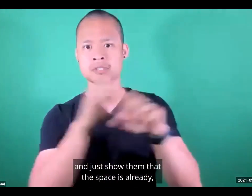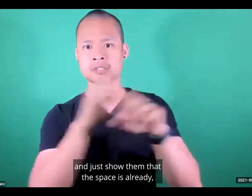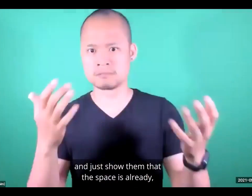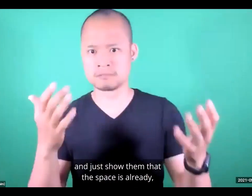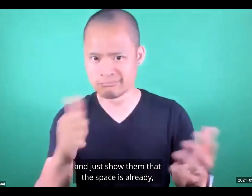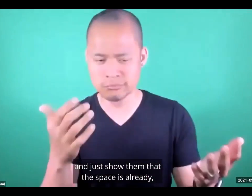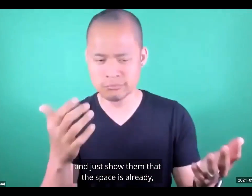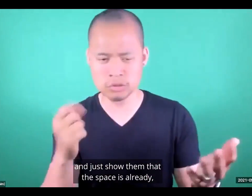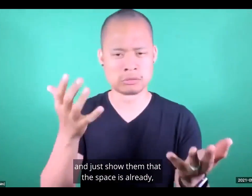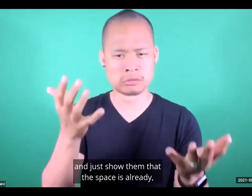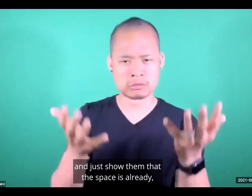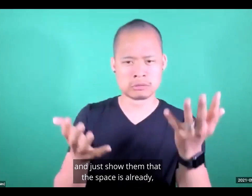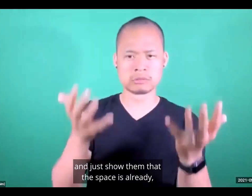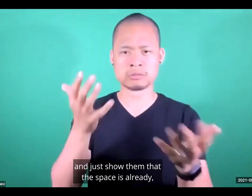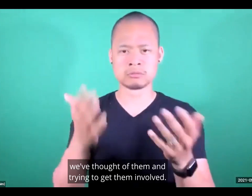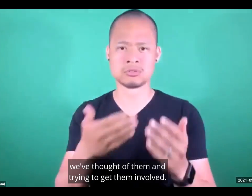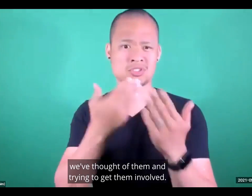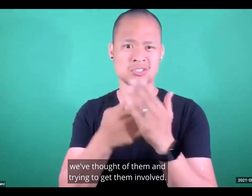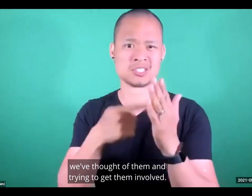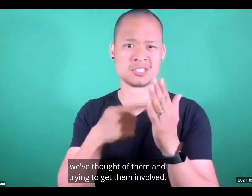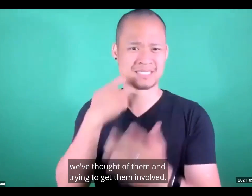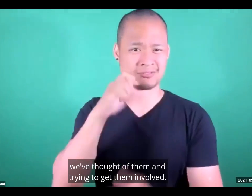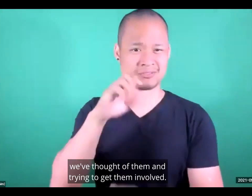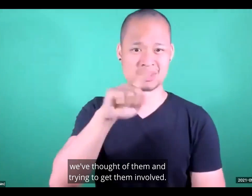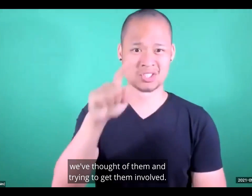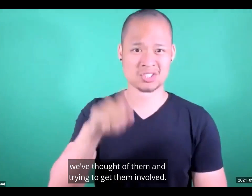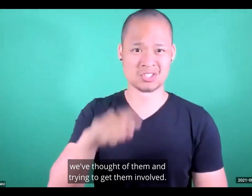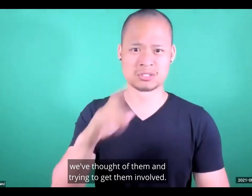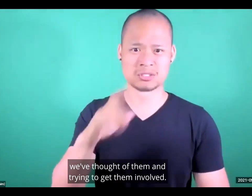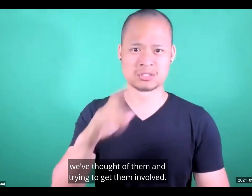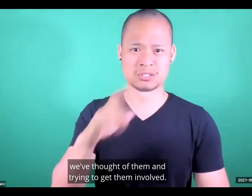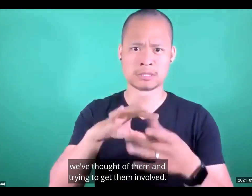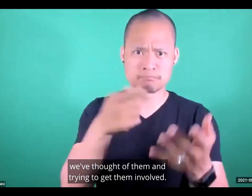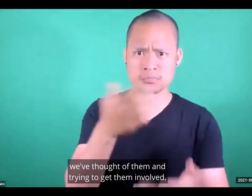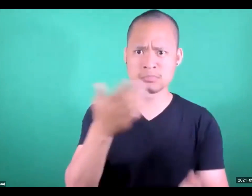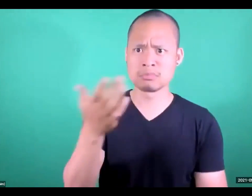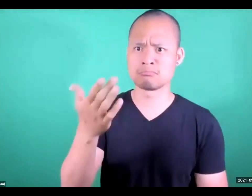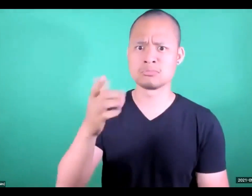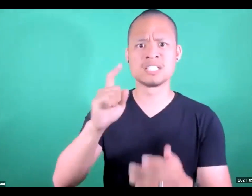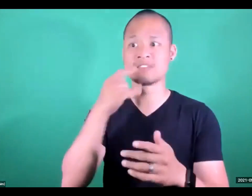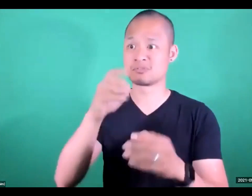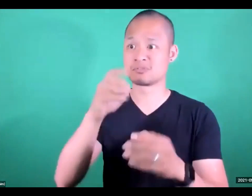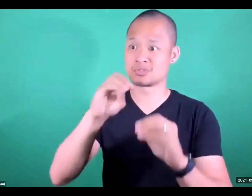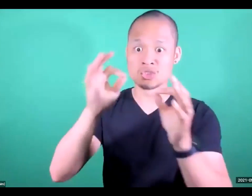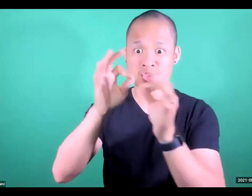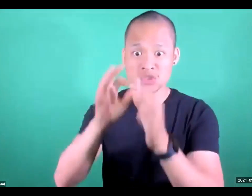and just show them that the space is already, we've thought of them and trying to get them involved.